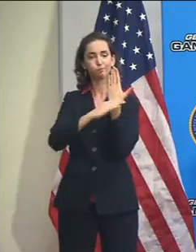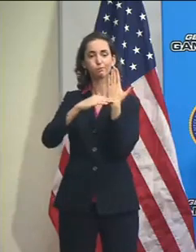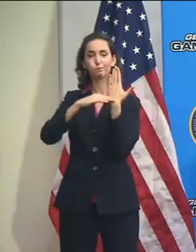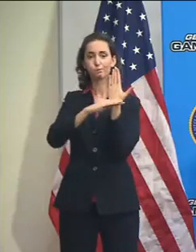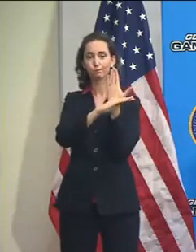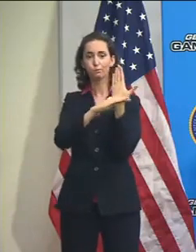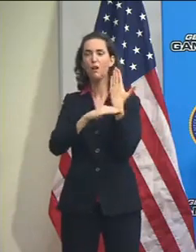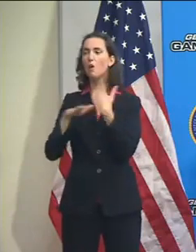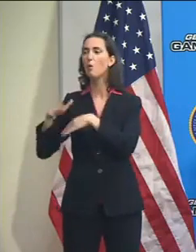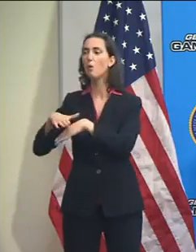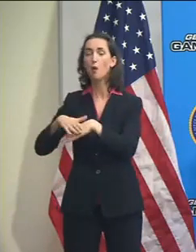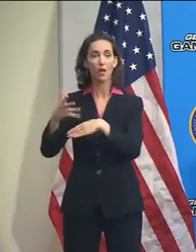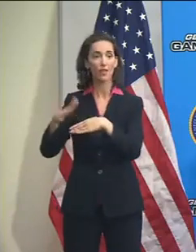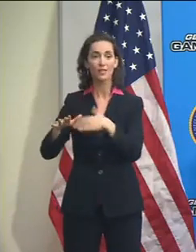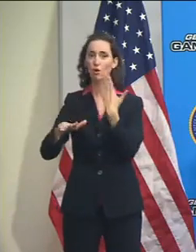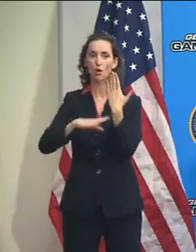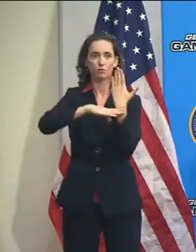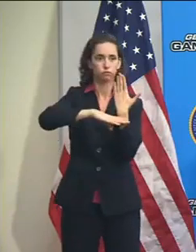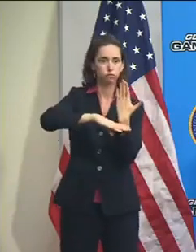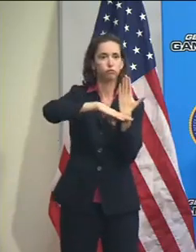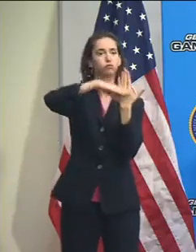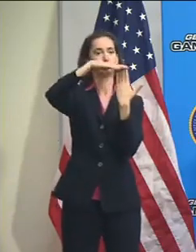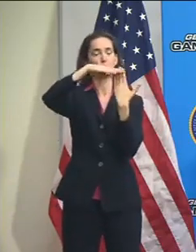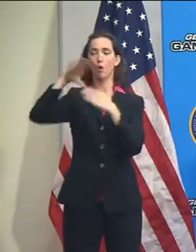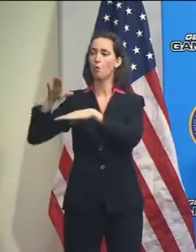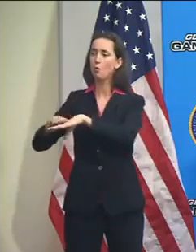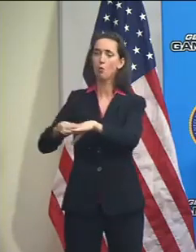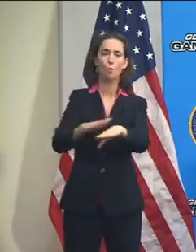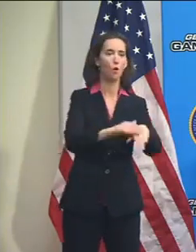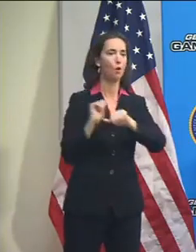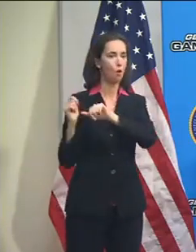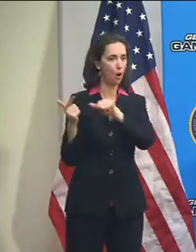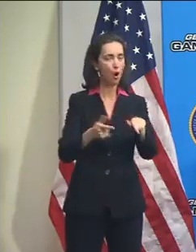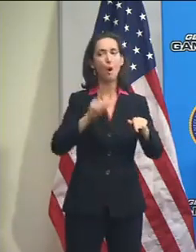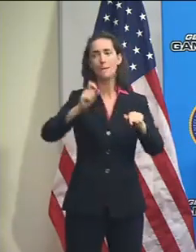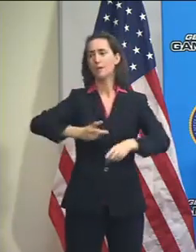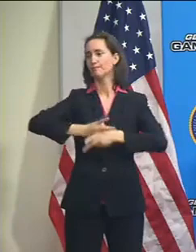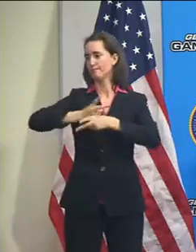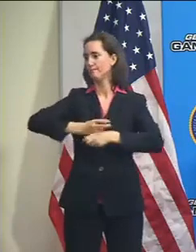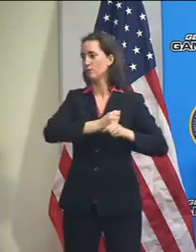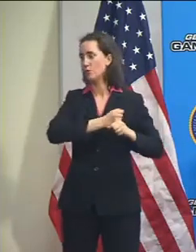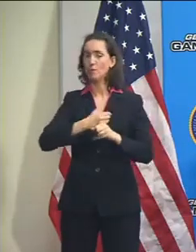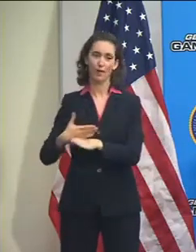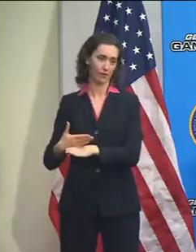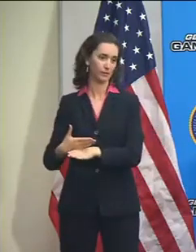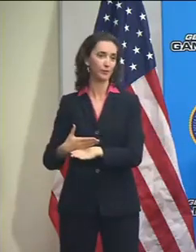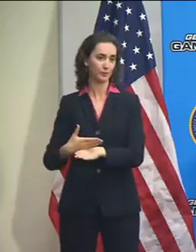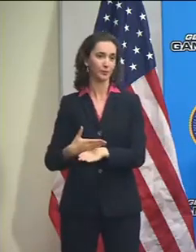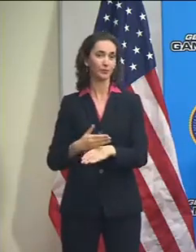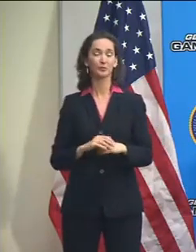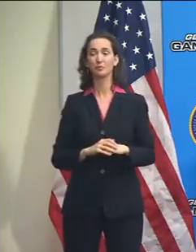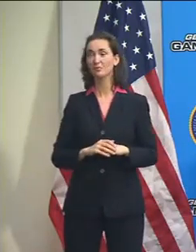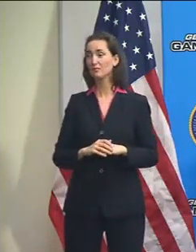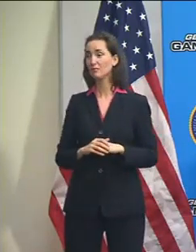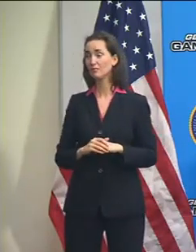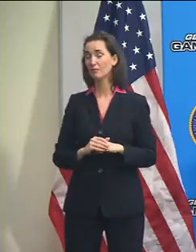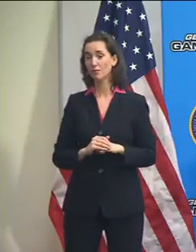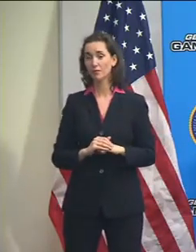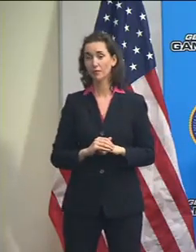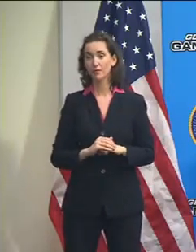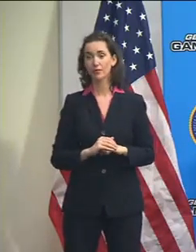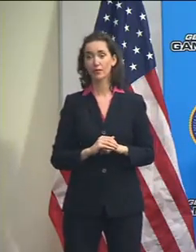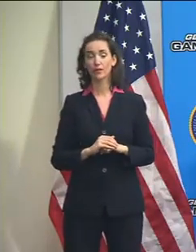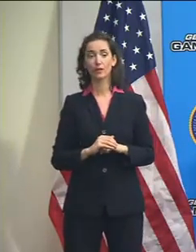We're speaking to everybody in the state of Louisiana today. And in fact, we don't expect